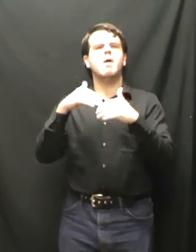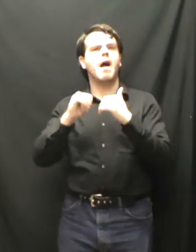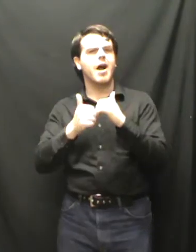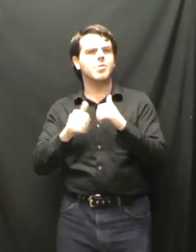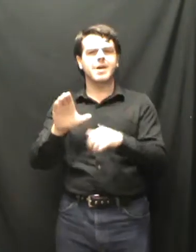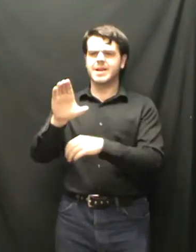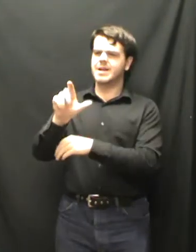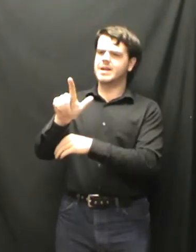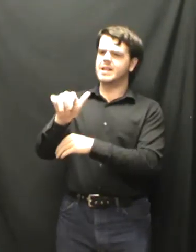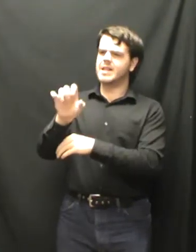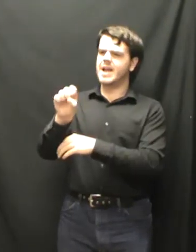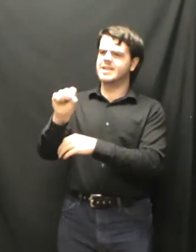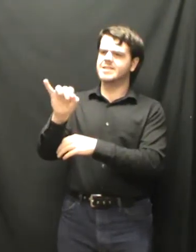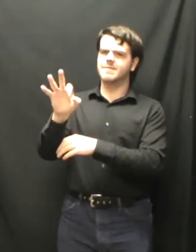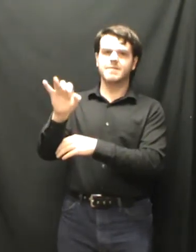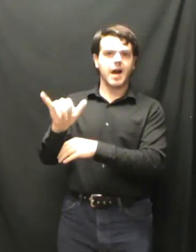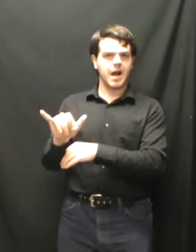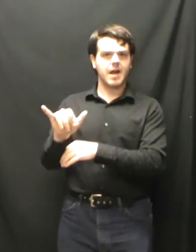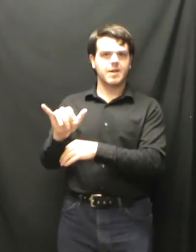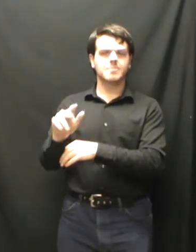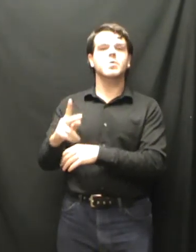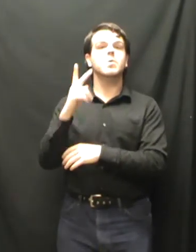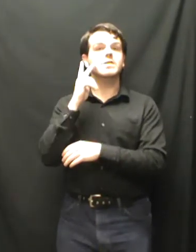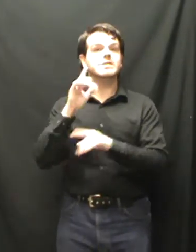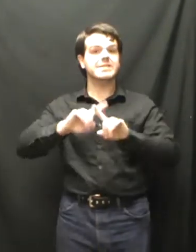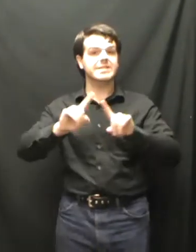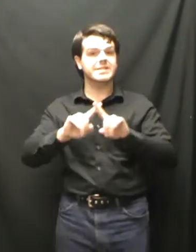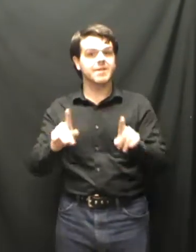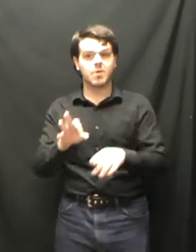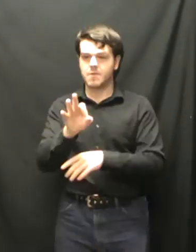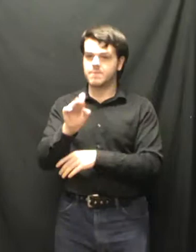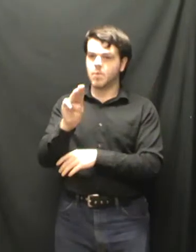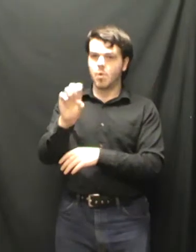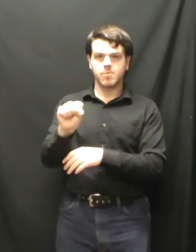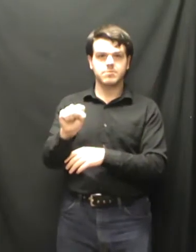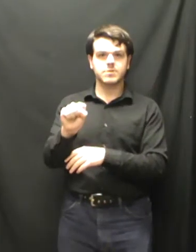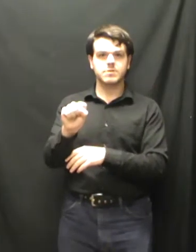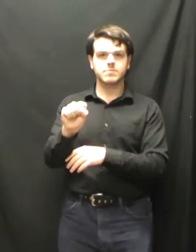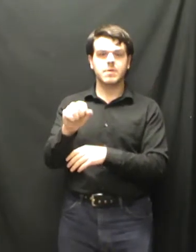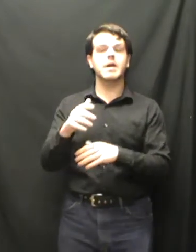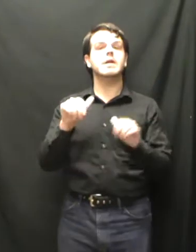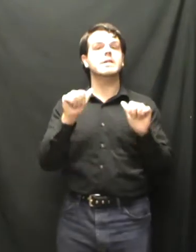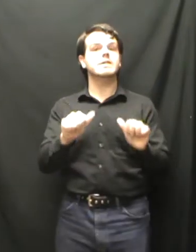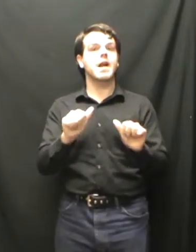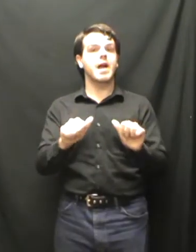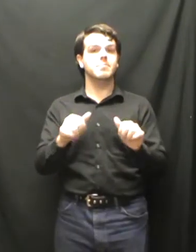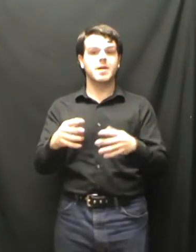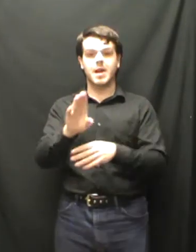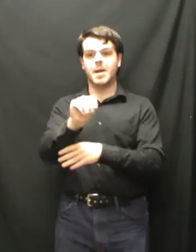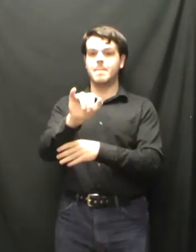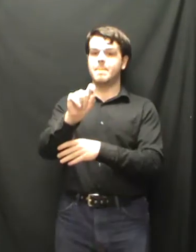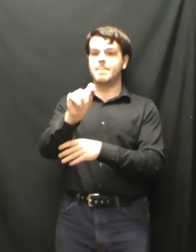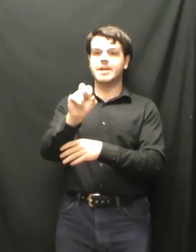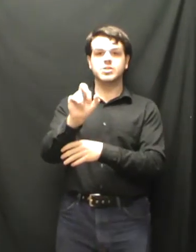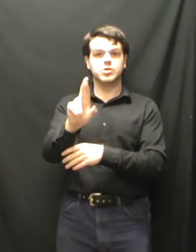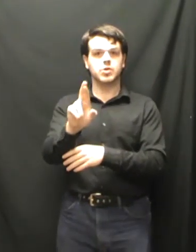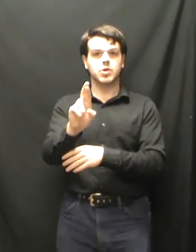We're going to look at different forms that matter takes in the form of a mixture. There are different types of mixtures. Then we're going to look at